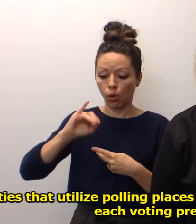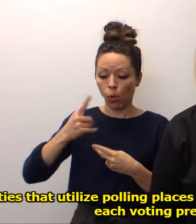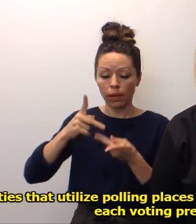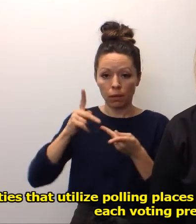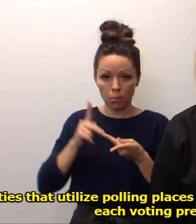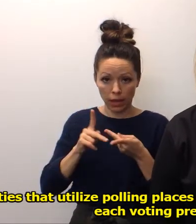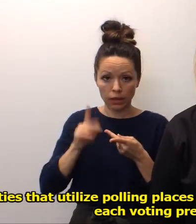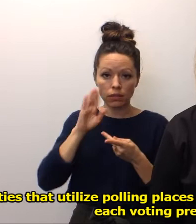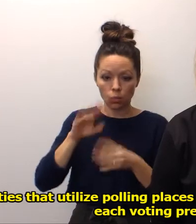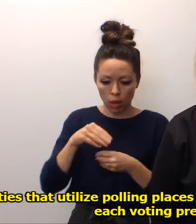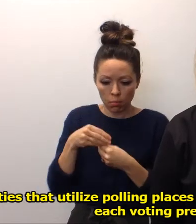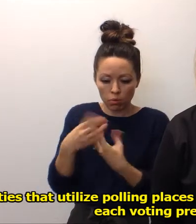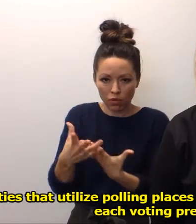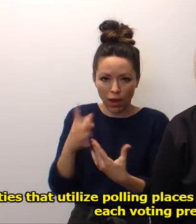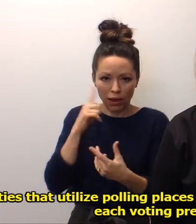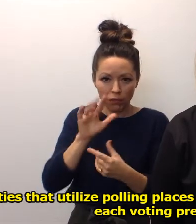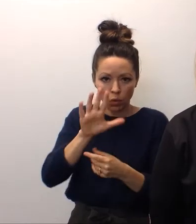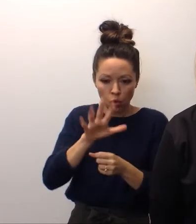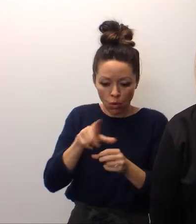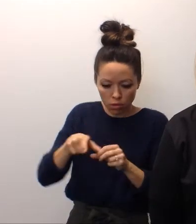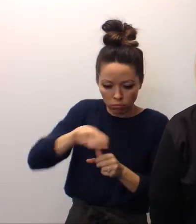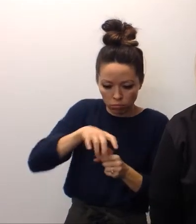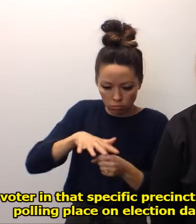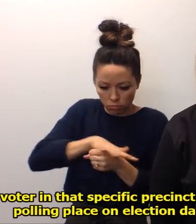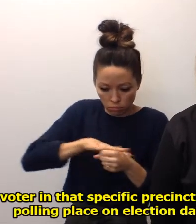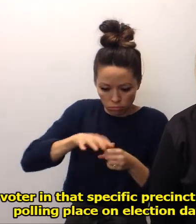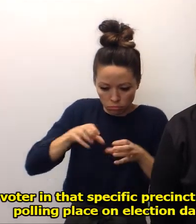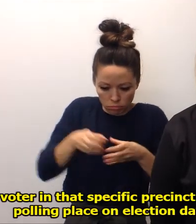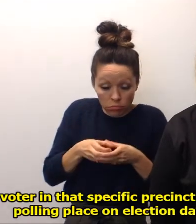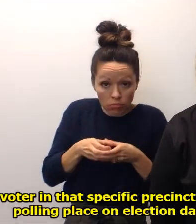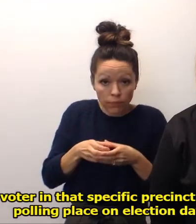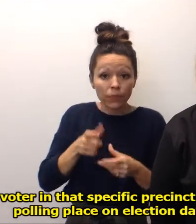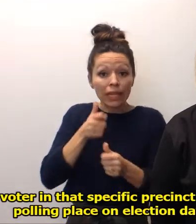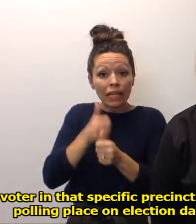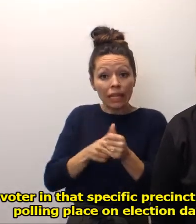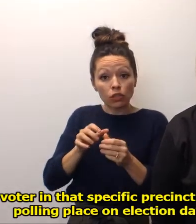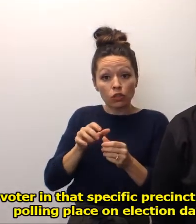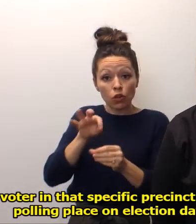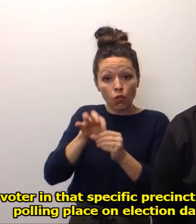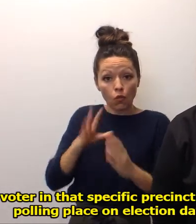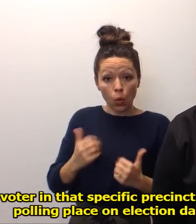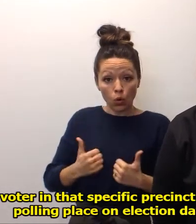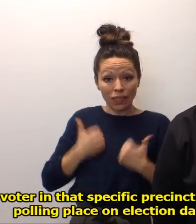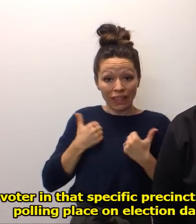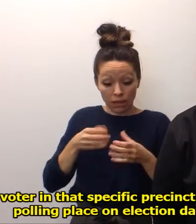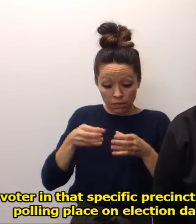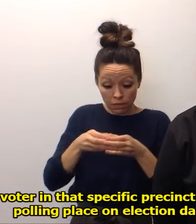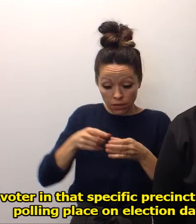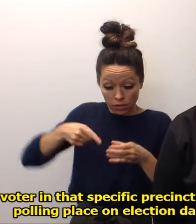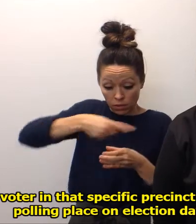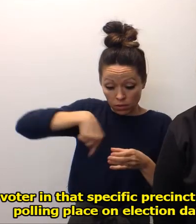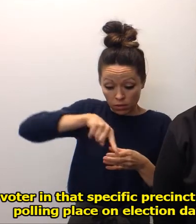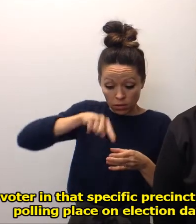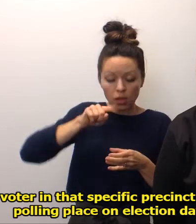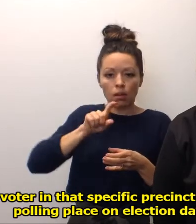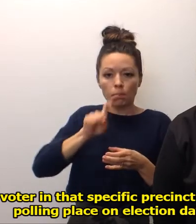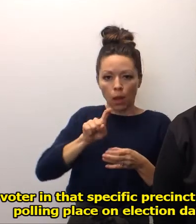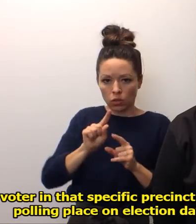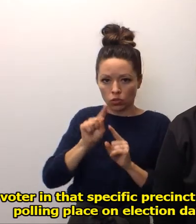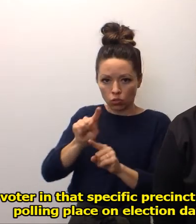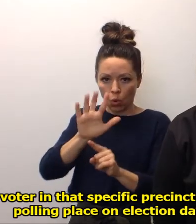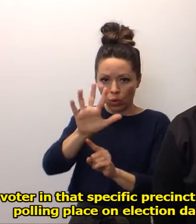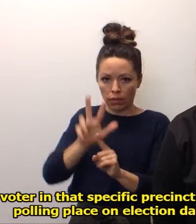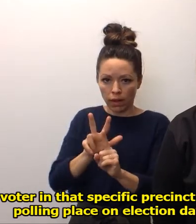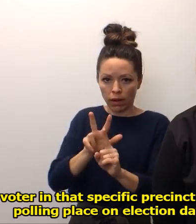in each voting precinct. Every voter in that specific precinct must go to their assigned